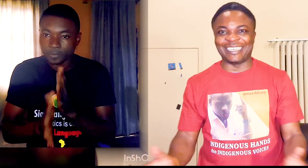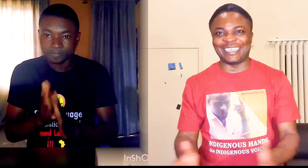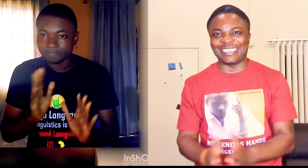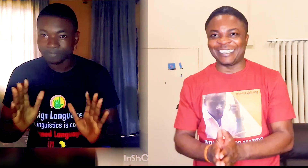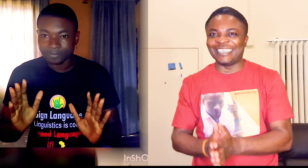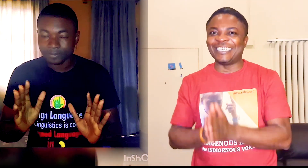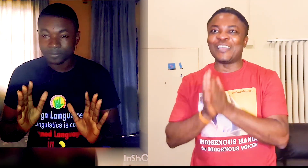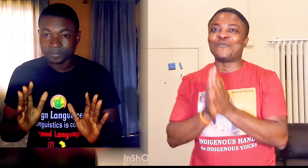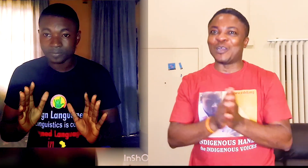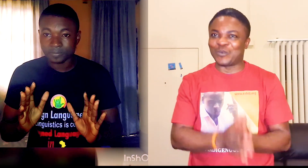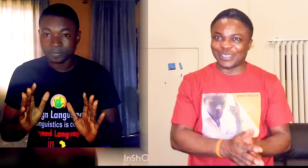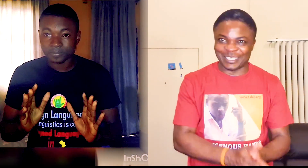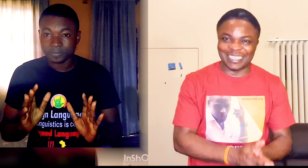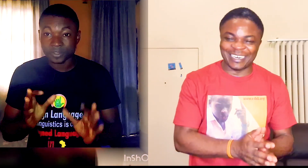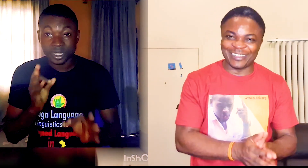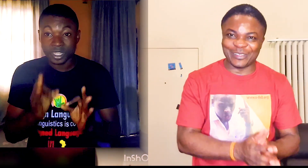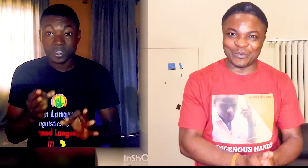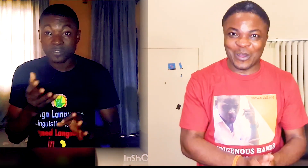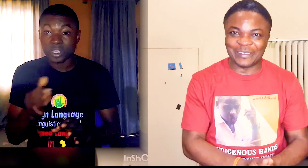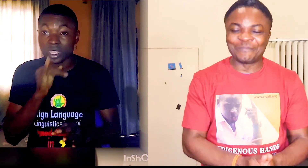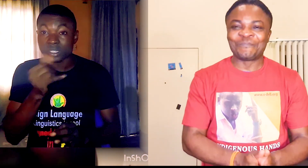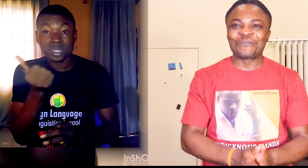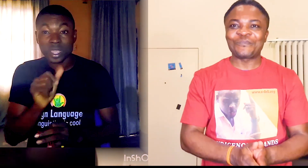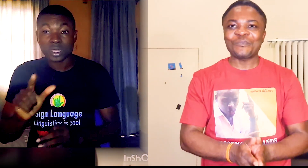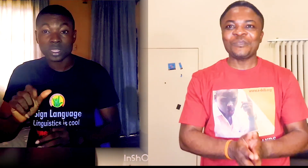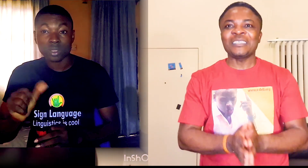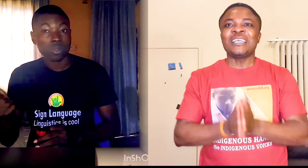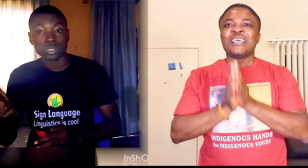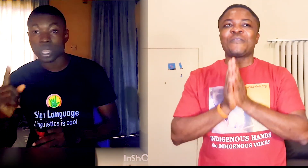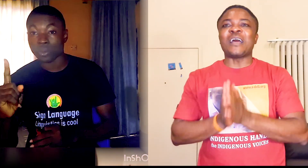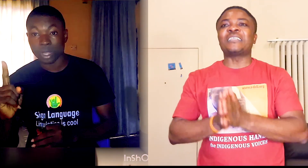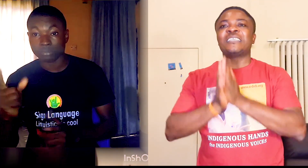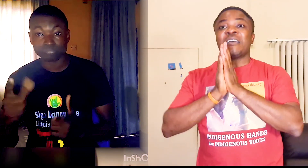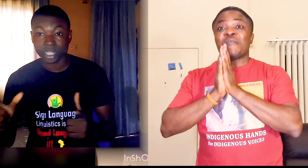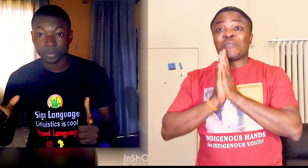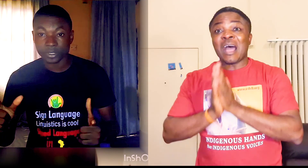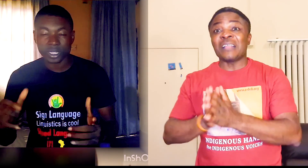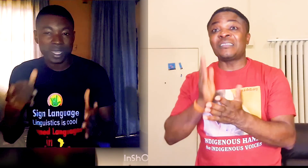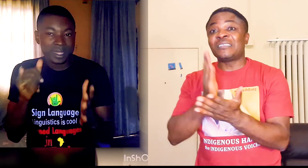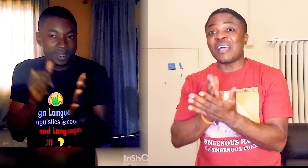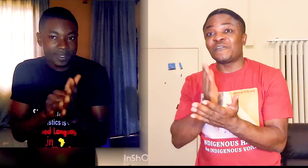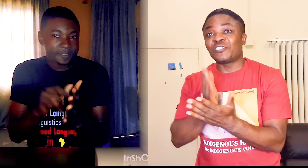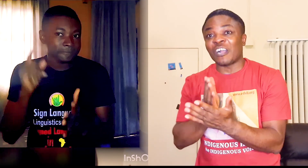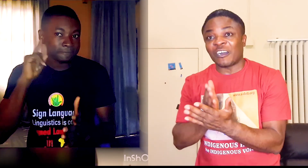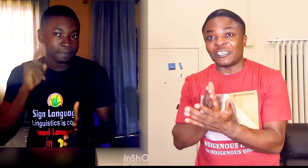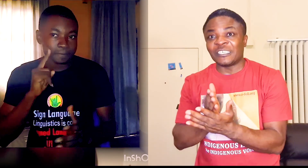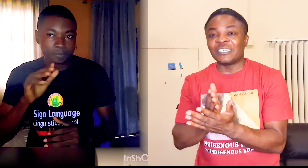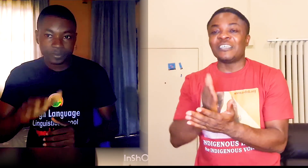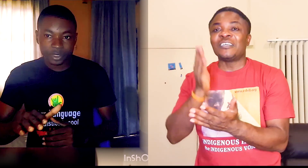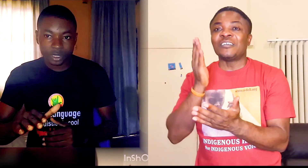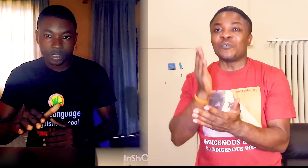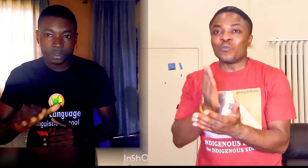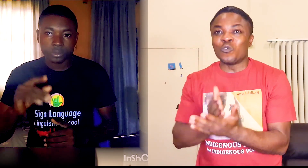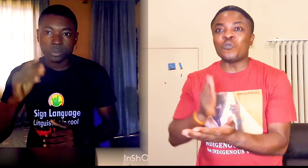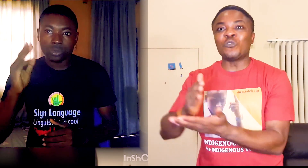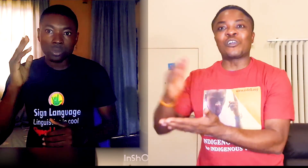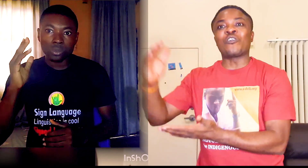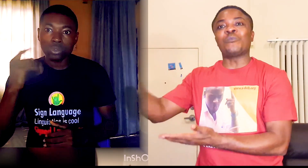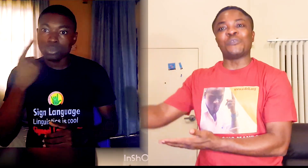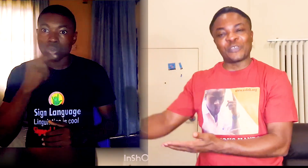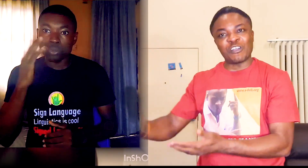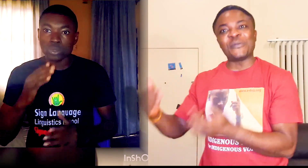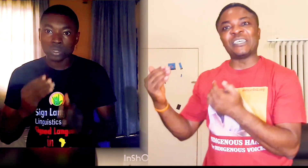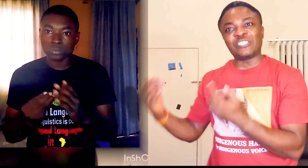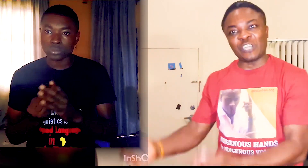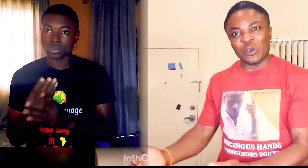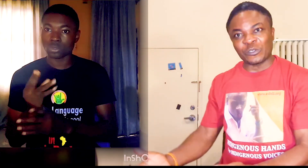modality, if there was any other one, that deaf child who will grow